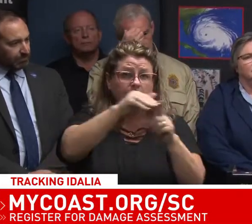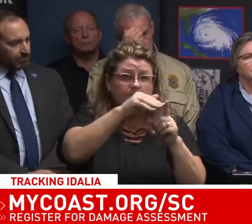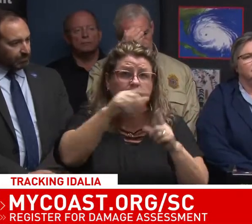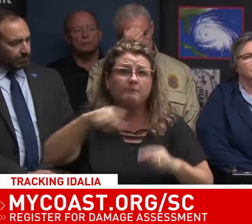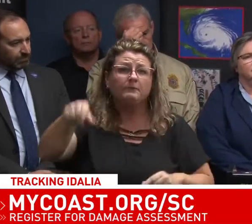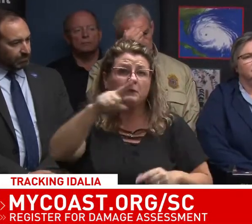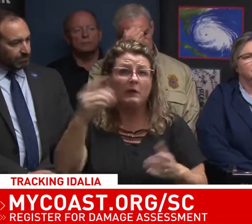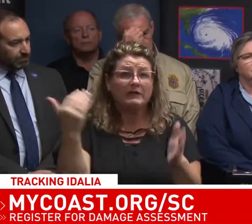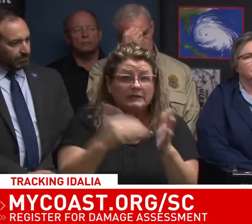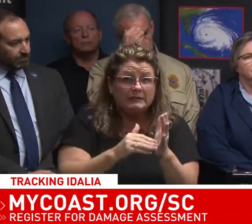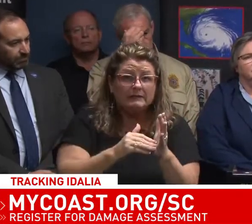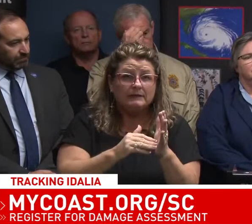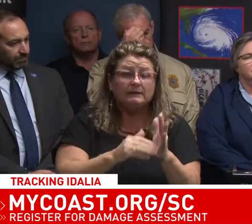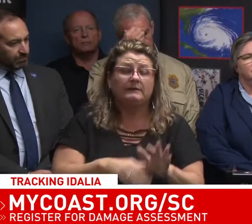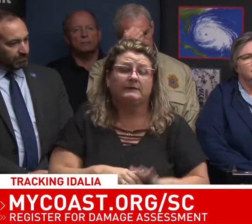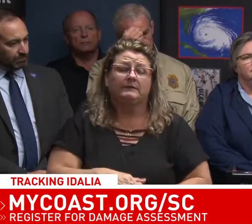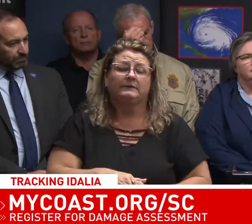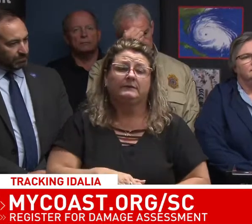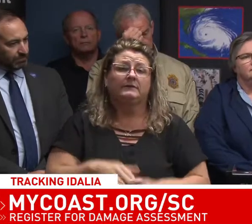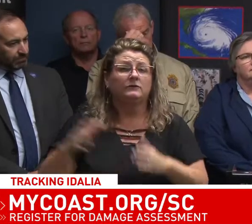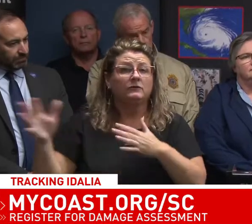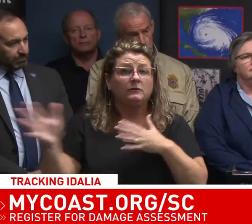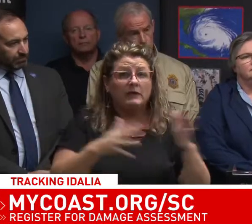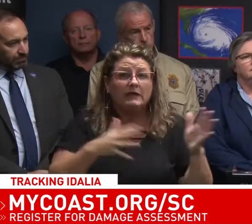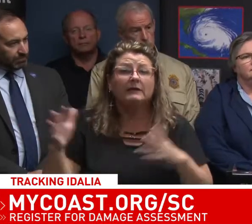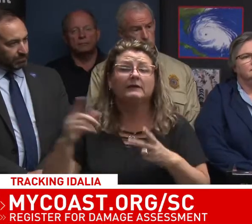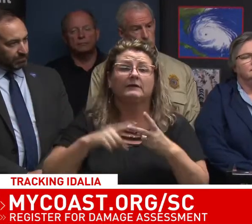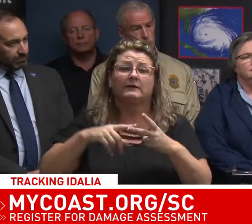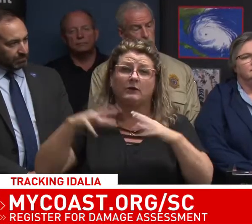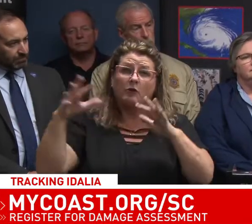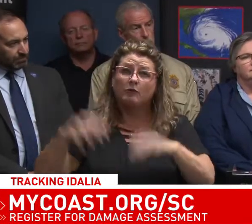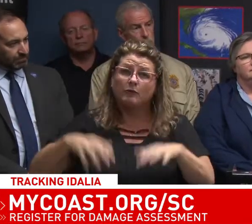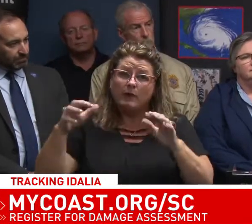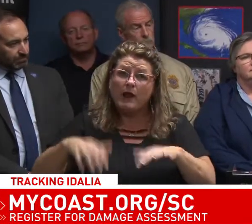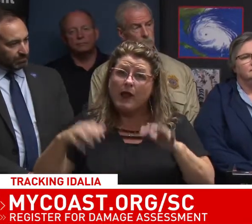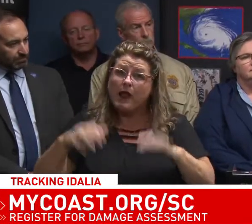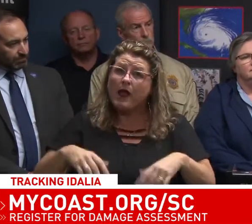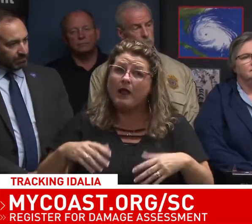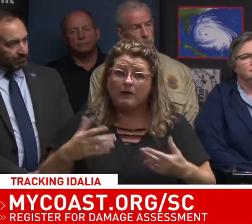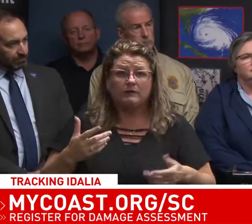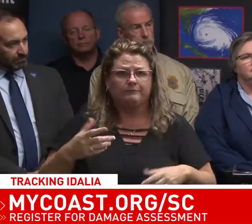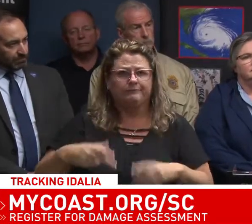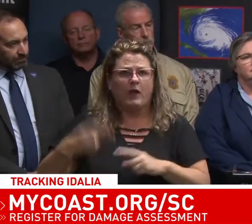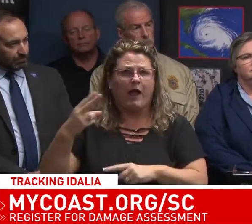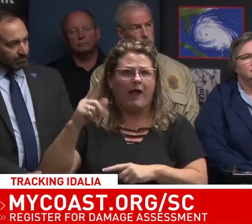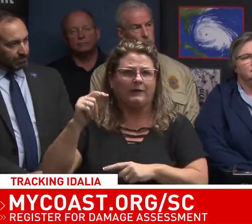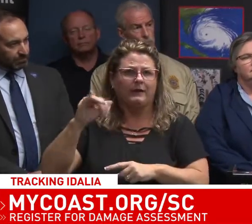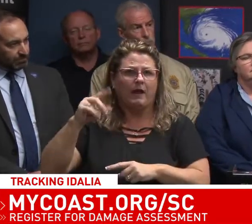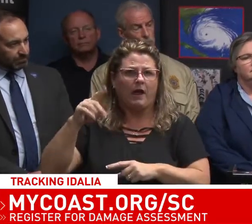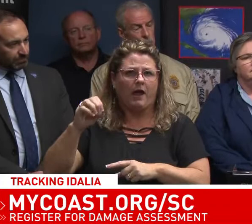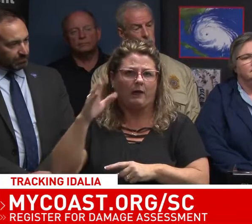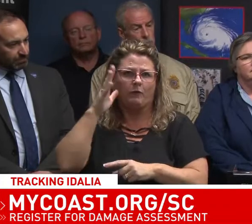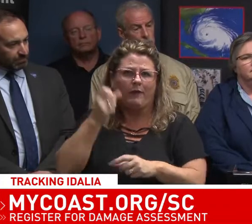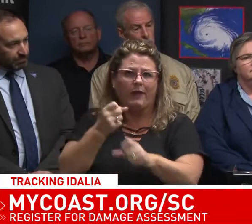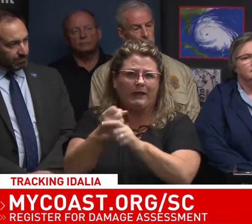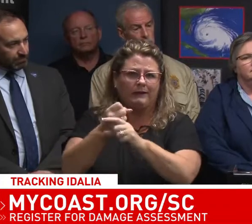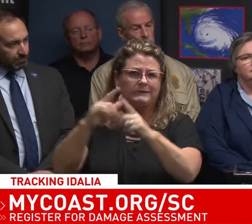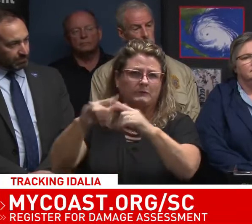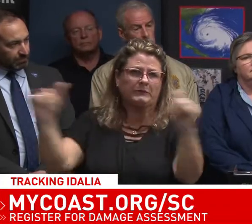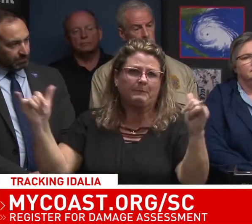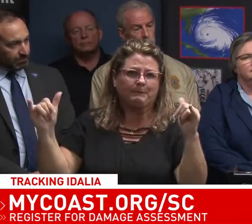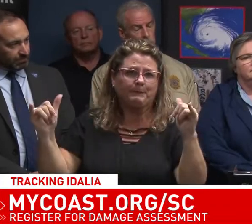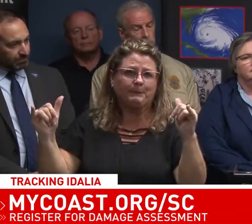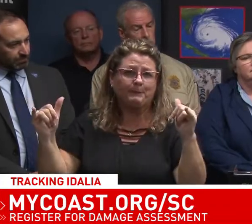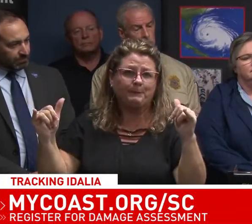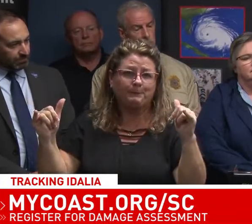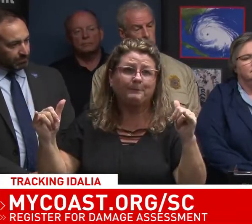that this wind and rain is coming right at high tide, it looks like, along the coast. According